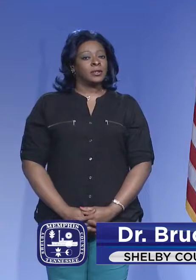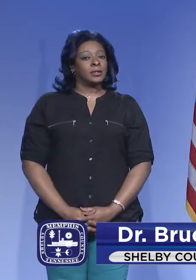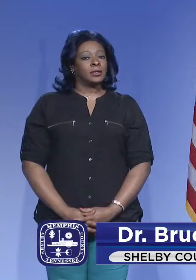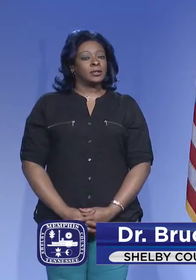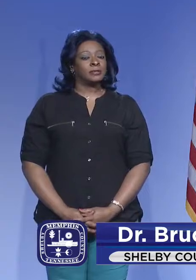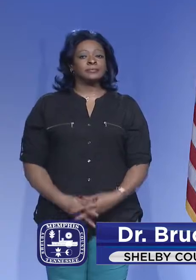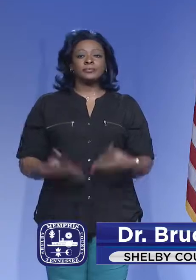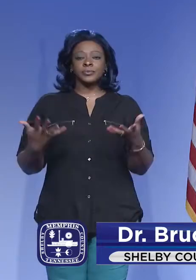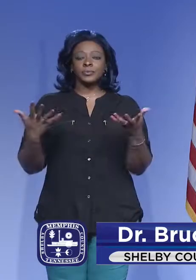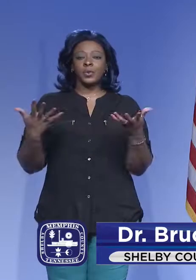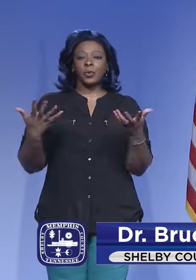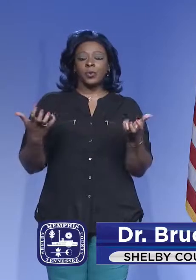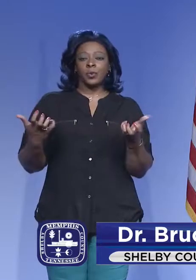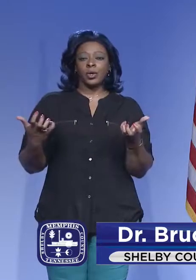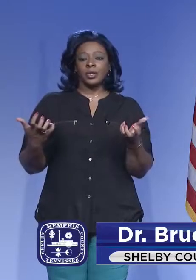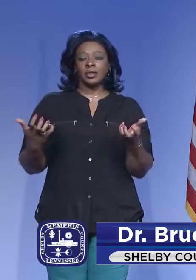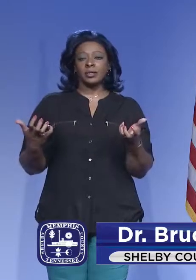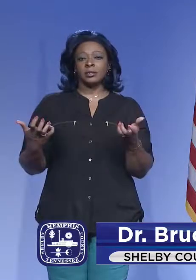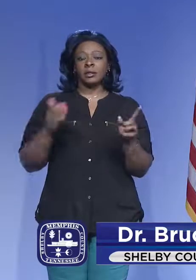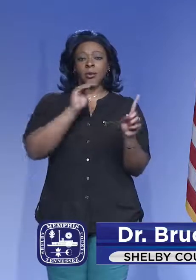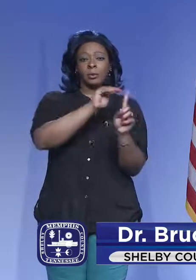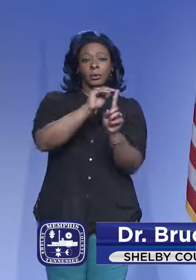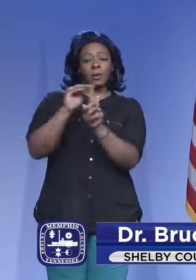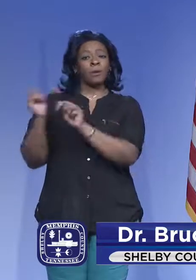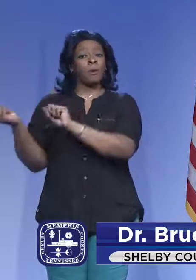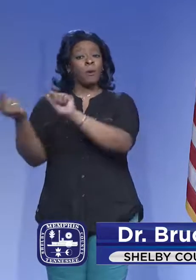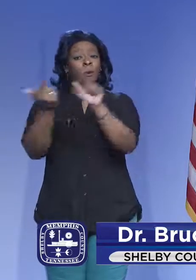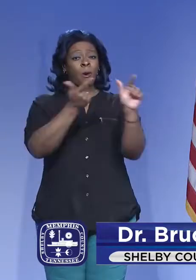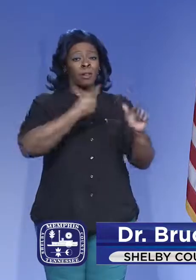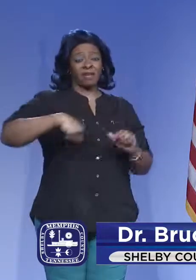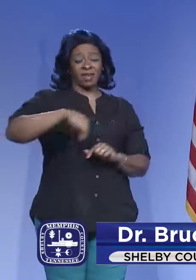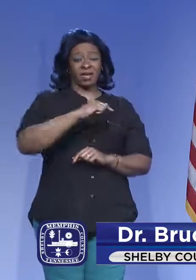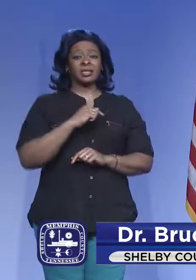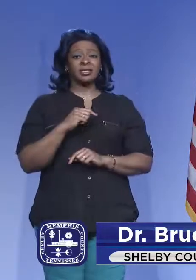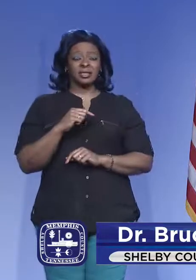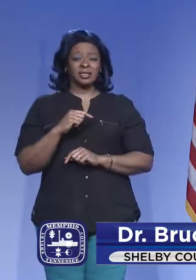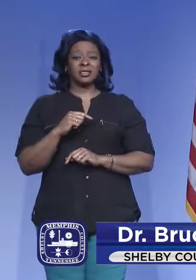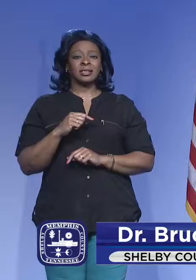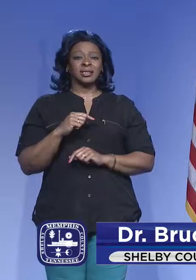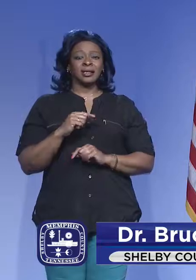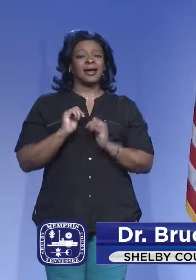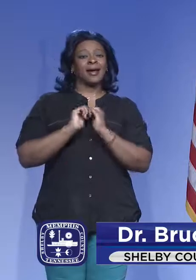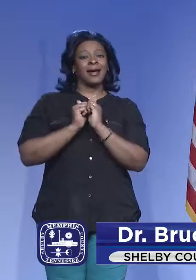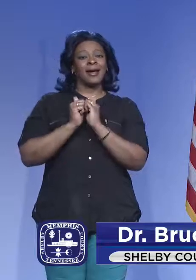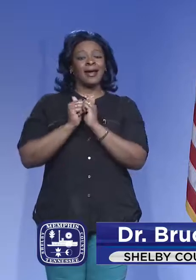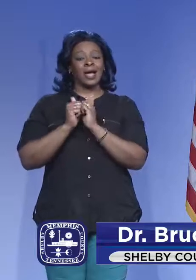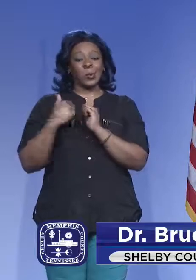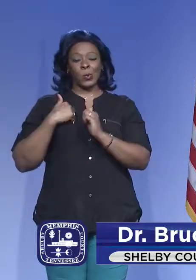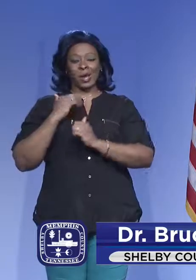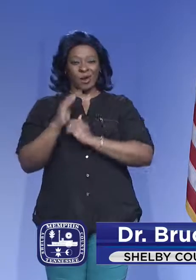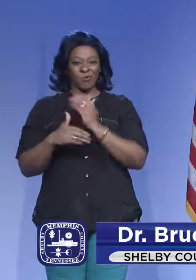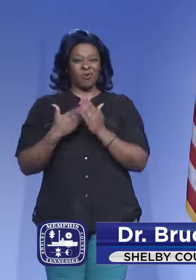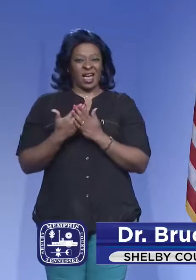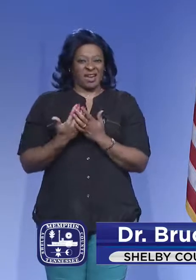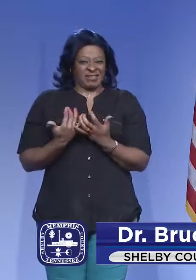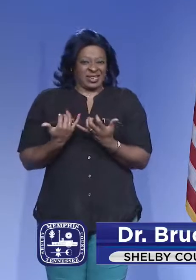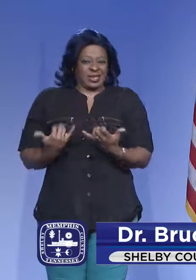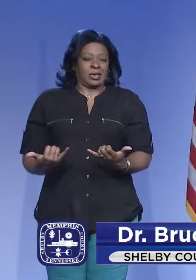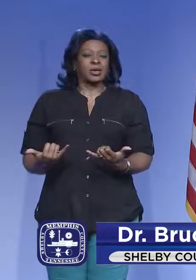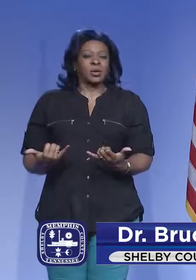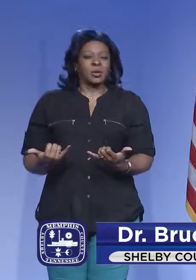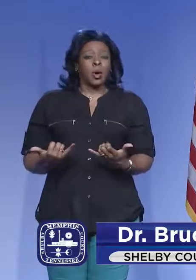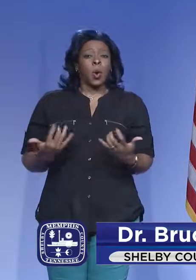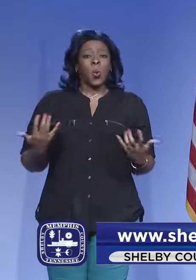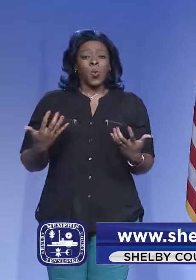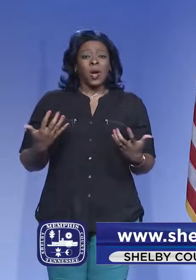I just want to remind all of us how we've gotten here, what